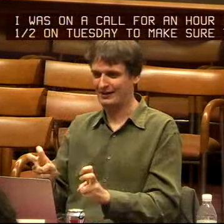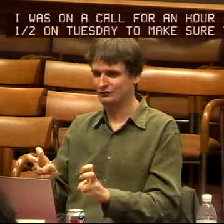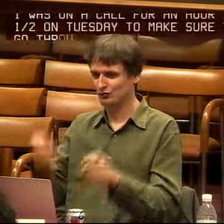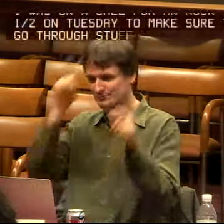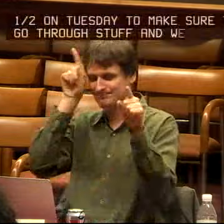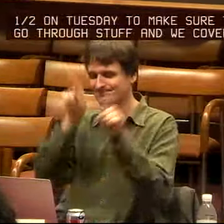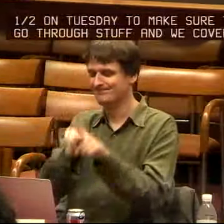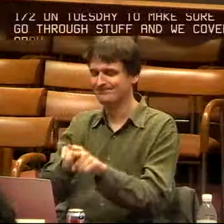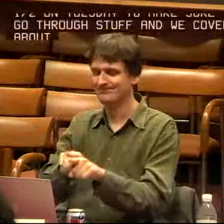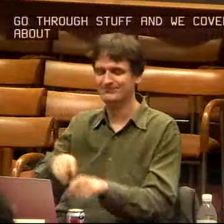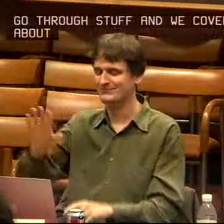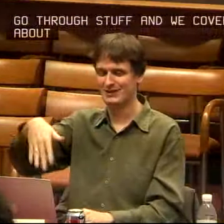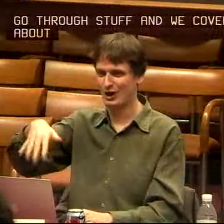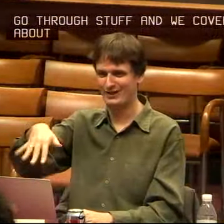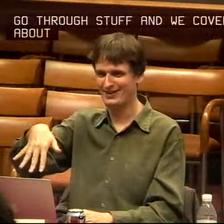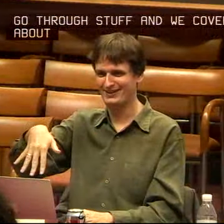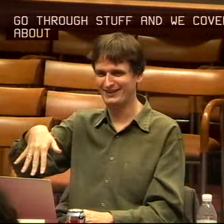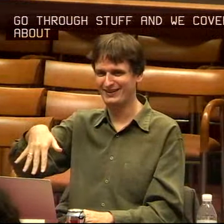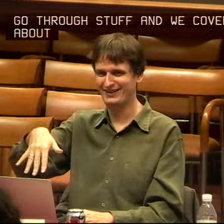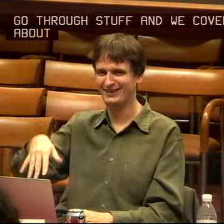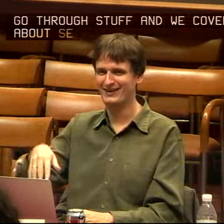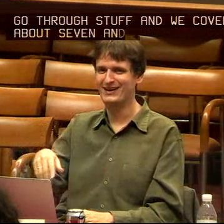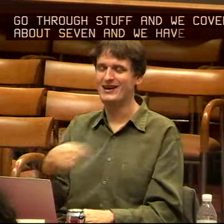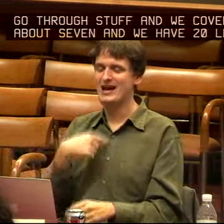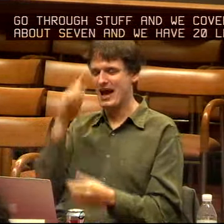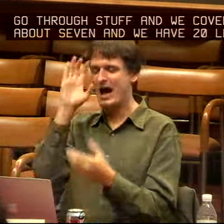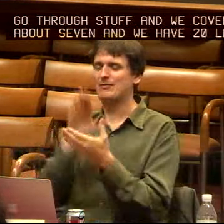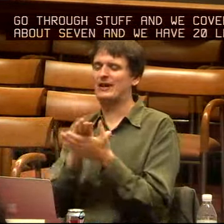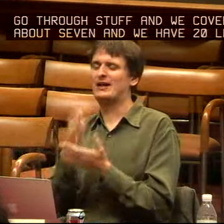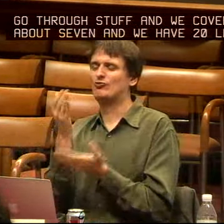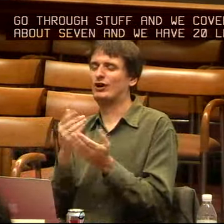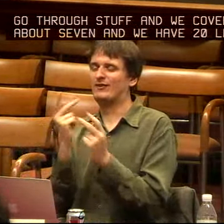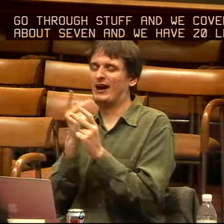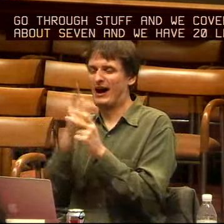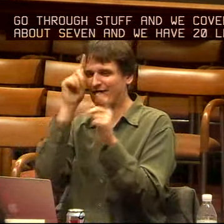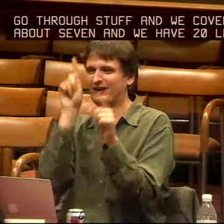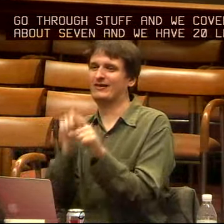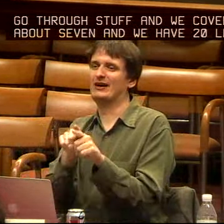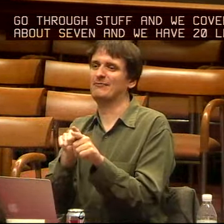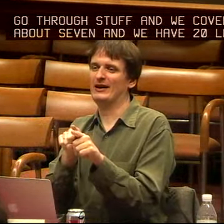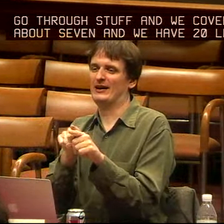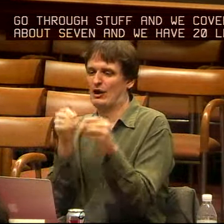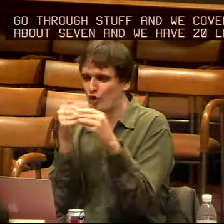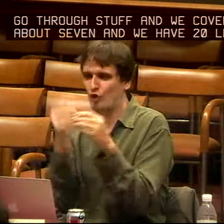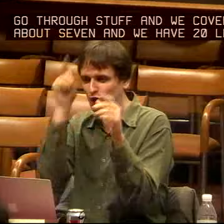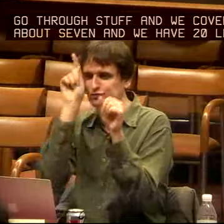left. And there's many that we have not come to agreement on yet.